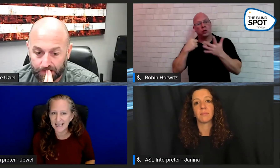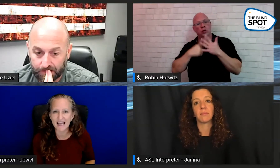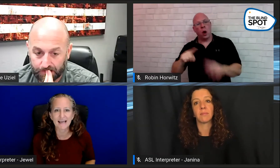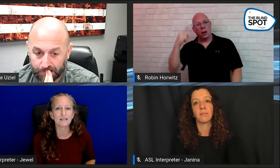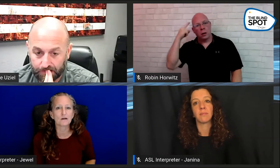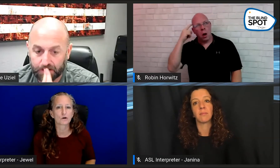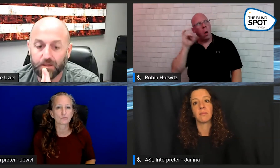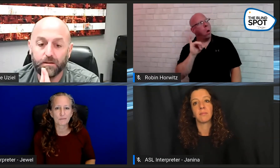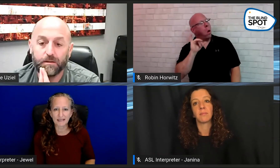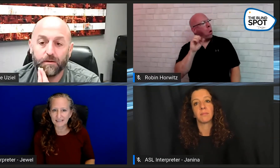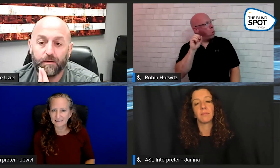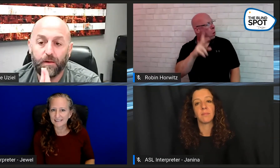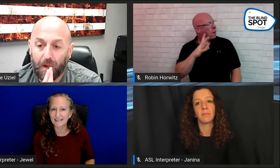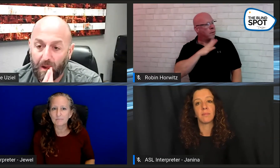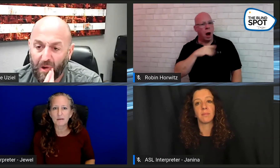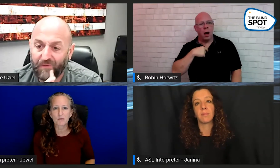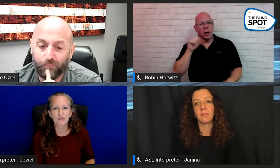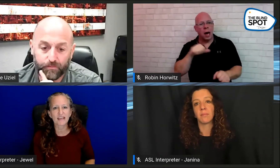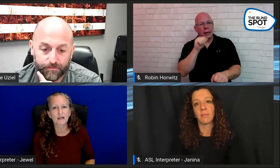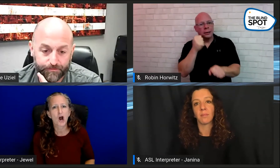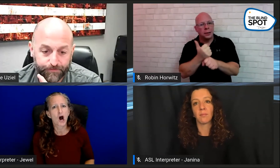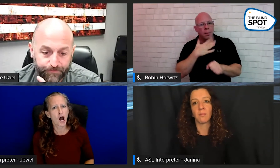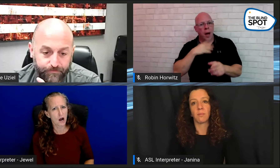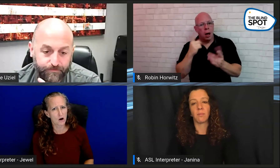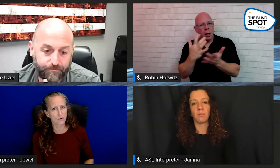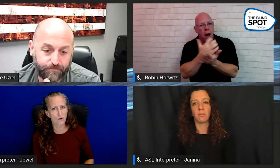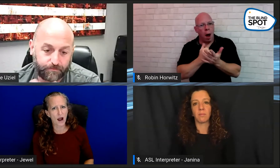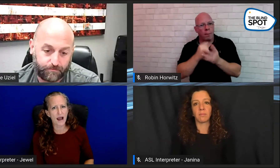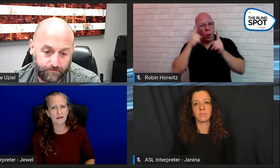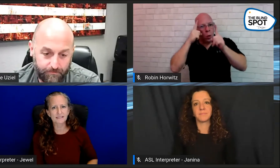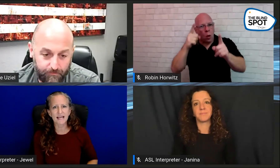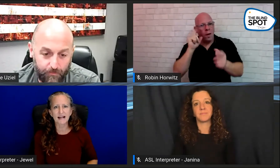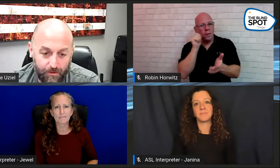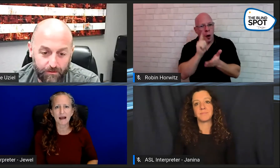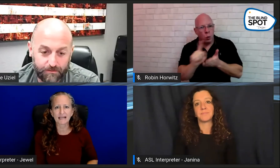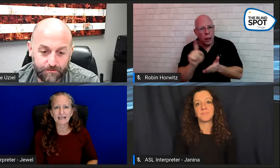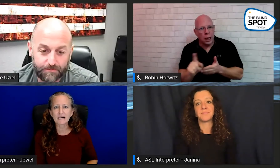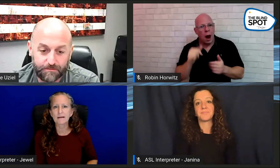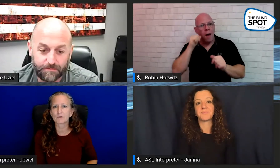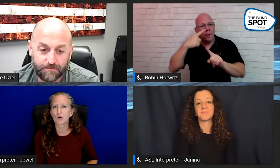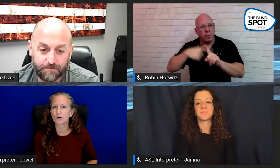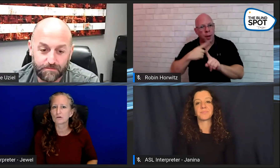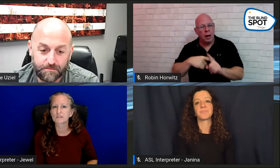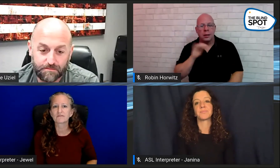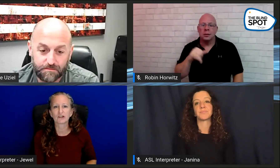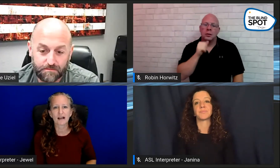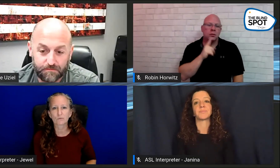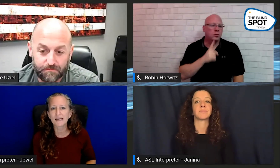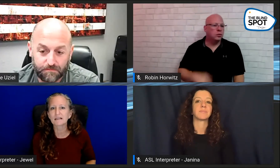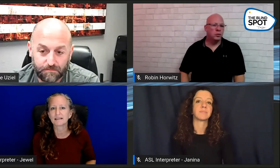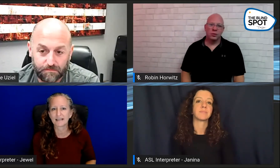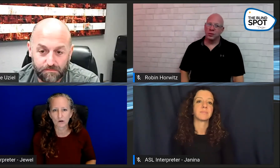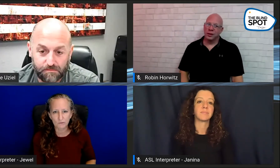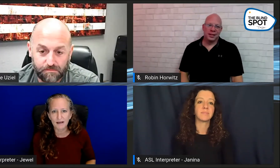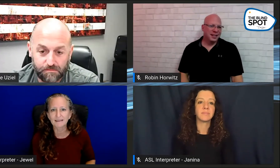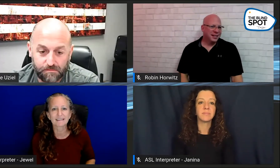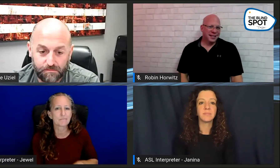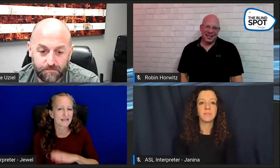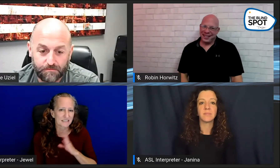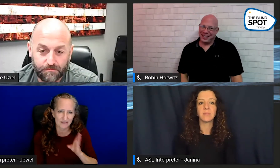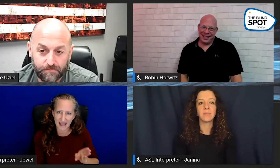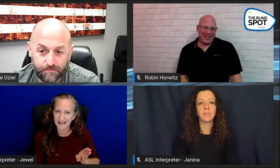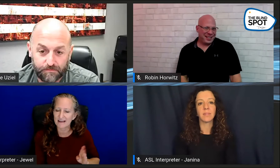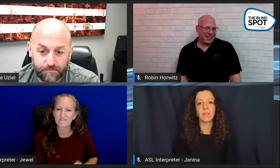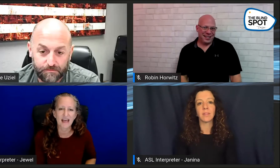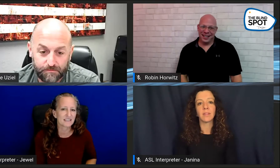happen again or repeatedly. People think, oh, I'll set up my income goals for weekly or monthly